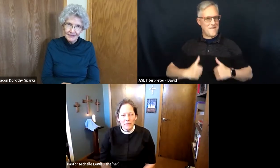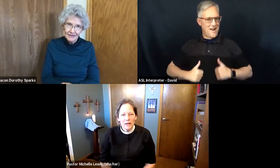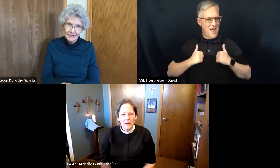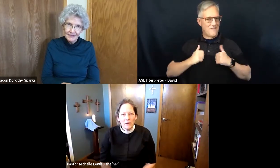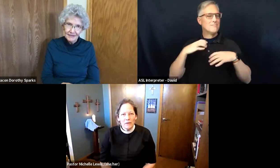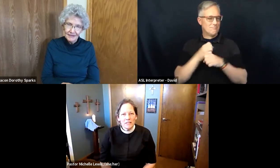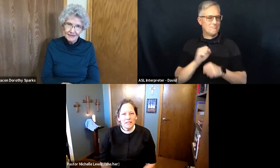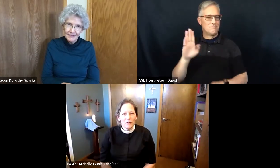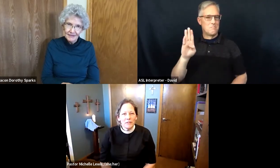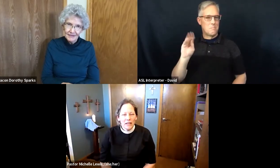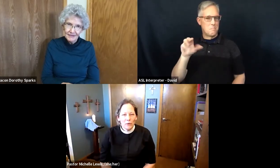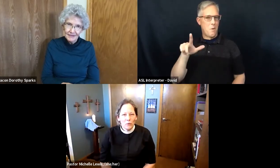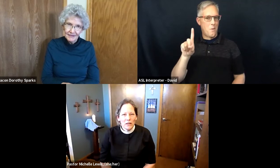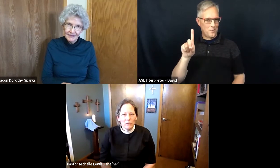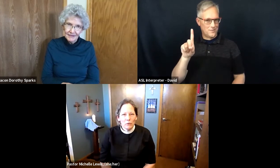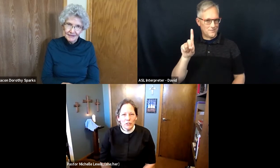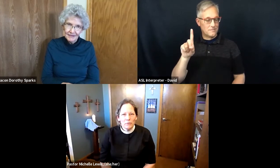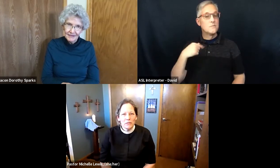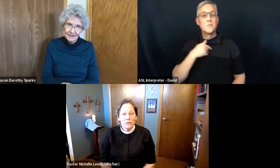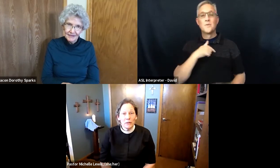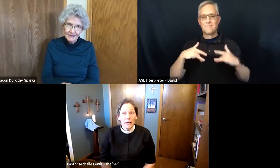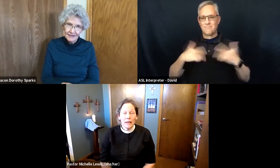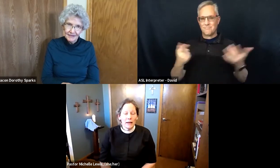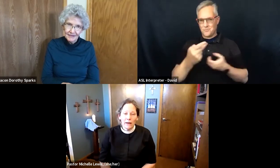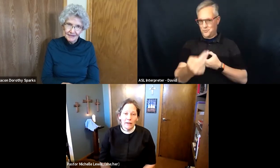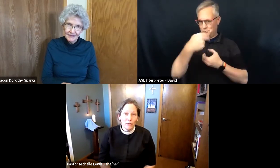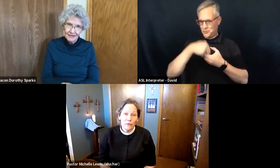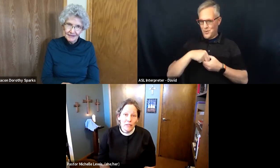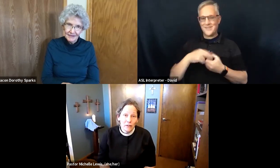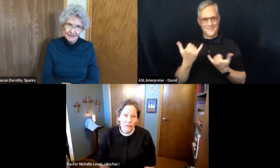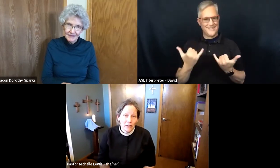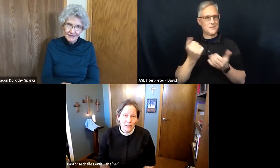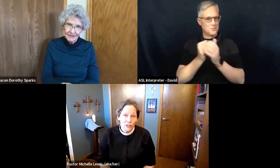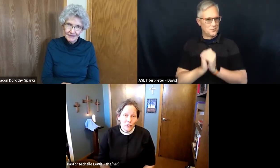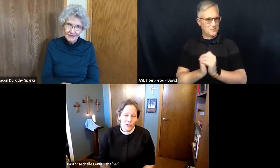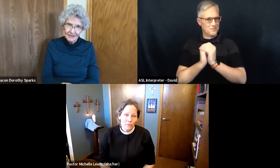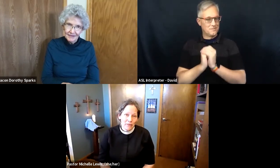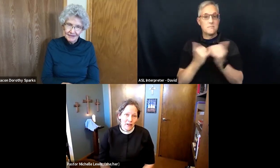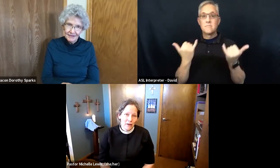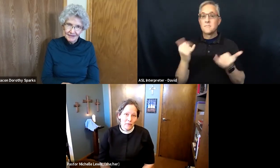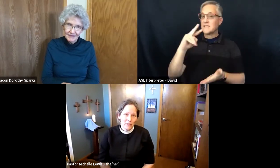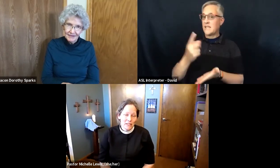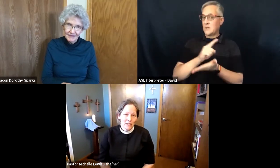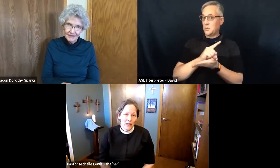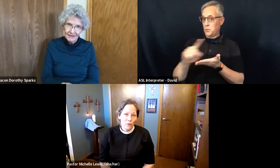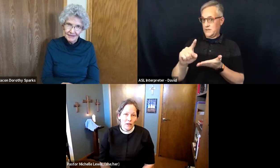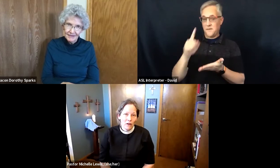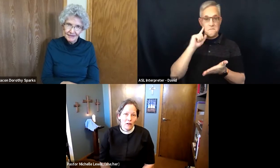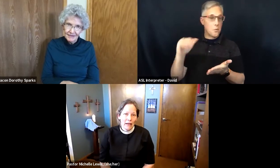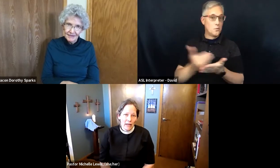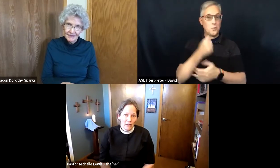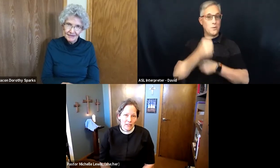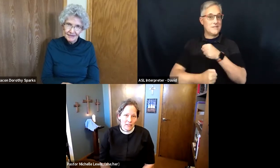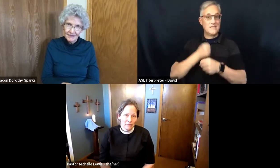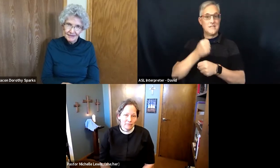week. This is our second week of worship during a new year in the church, season that we